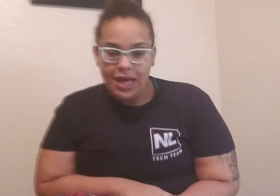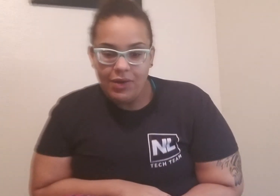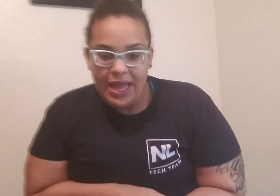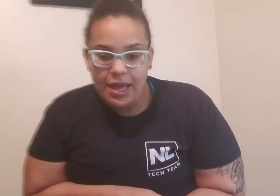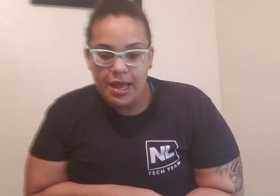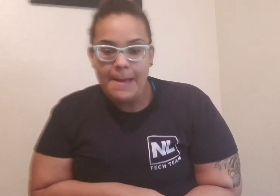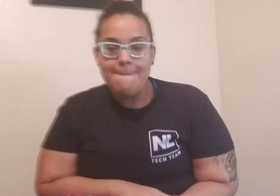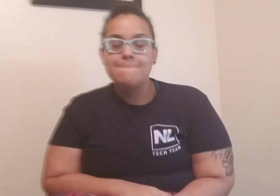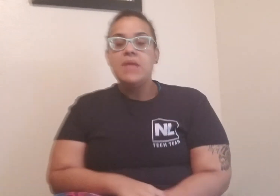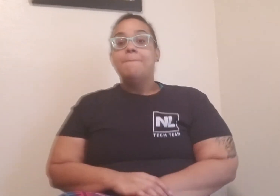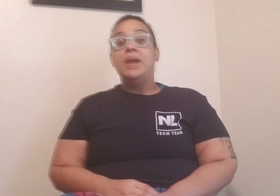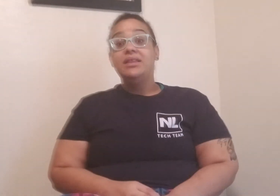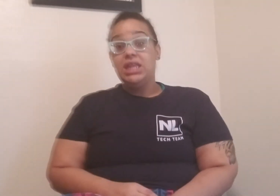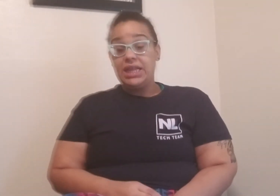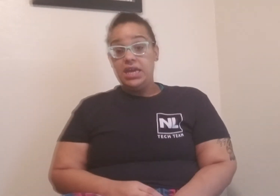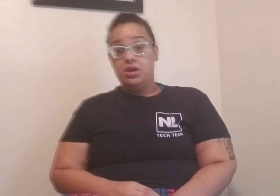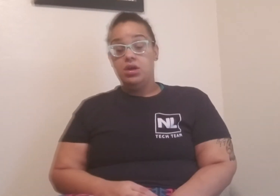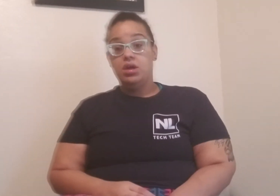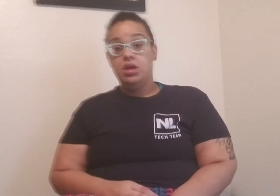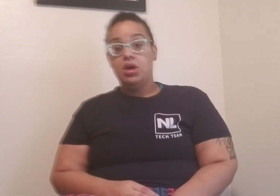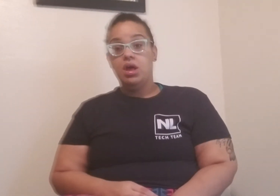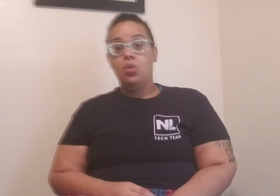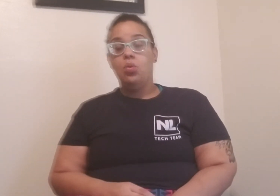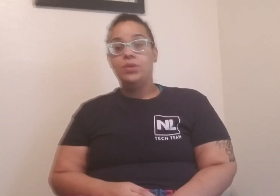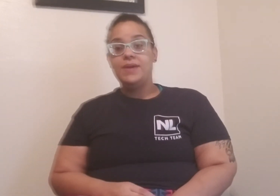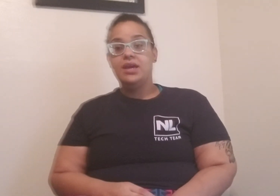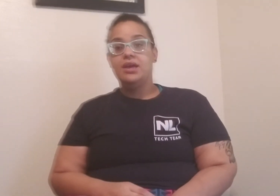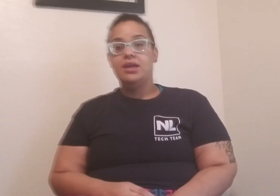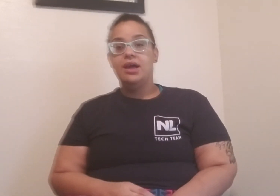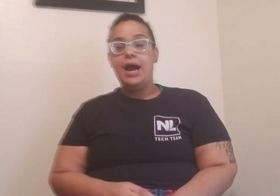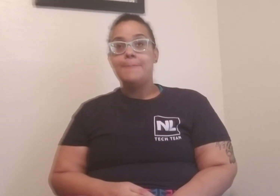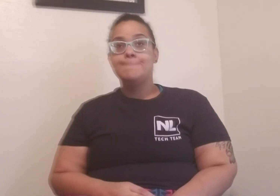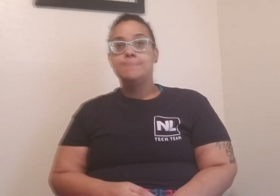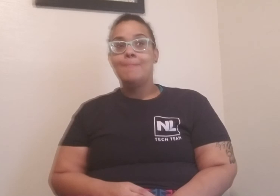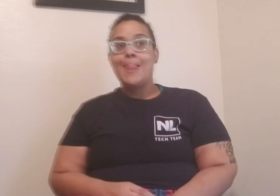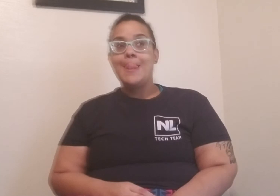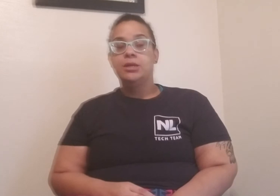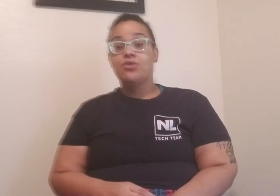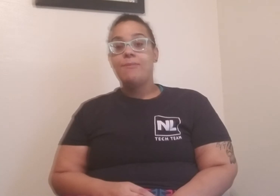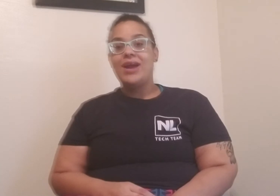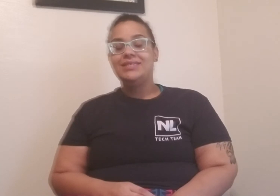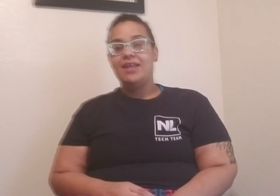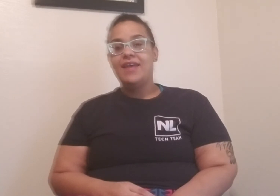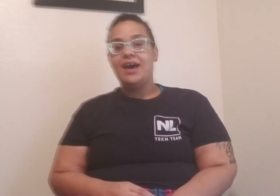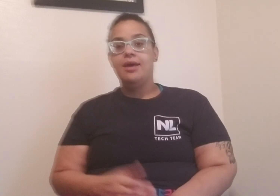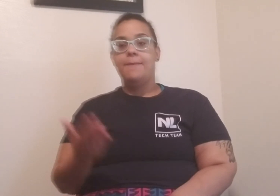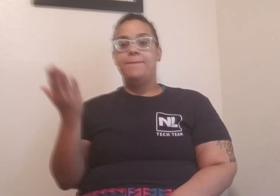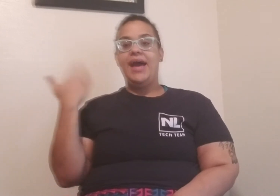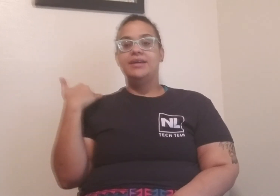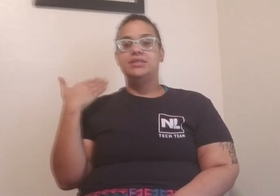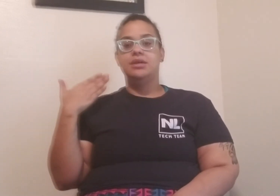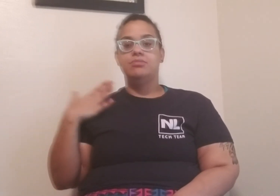Okay? Monthly would be, so remember I said that past,